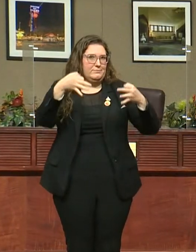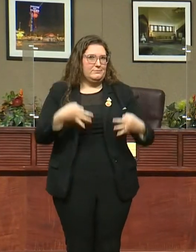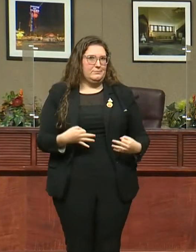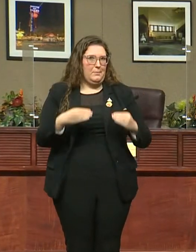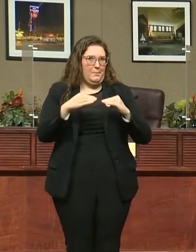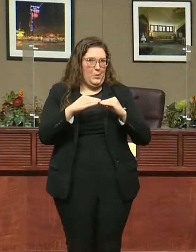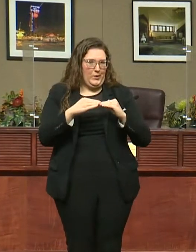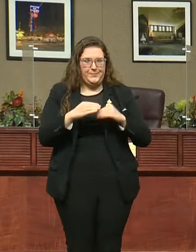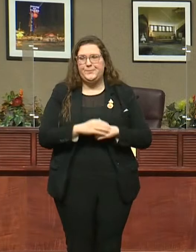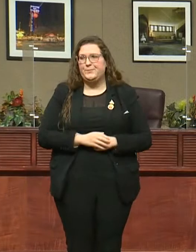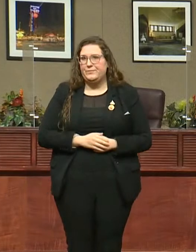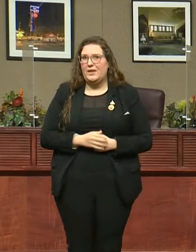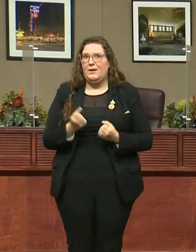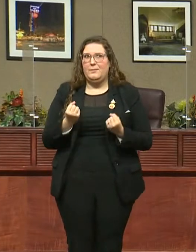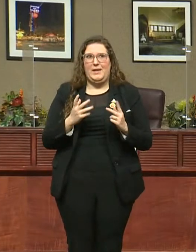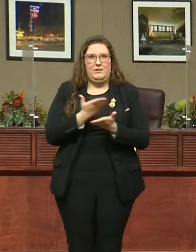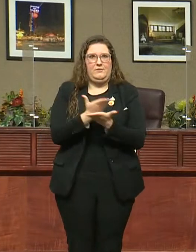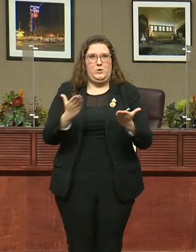of concerns from our citizens.